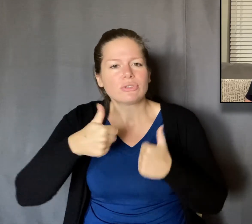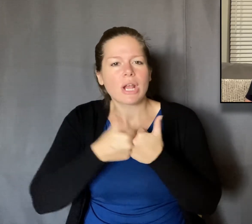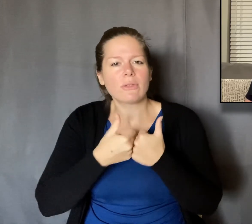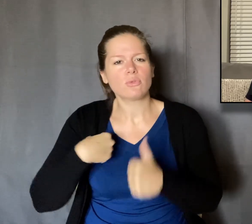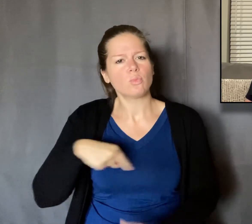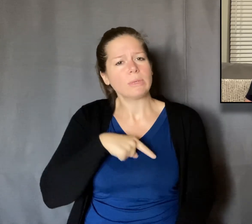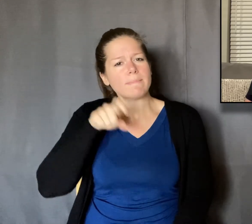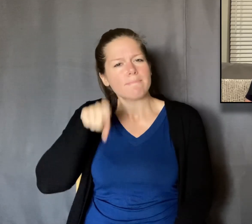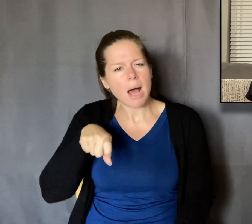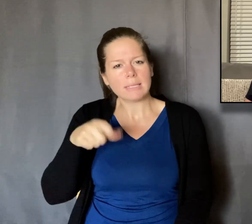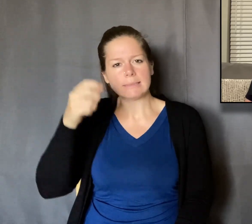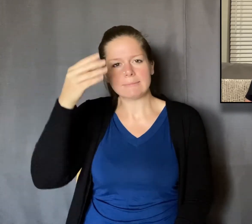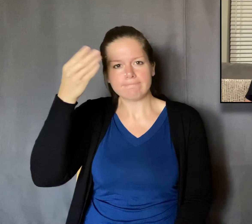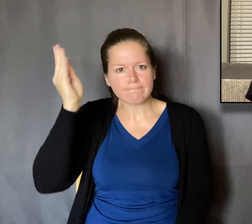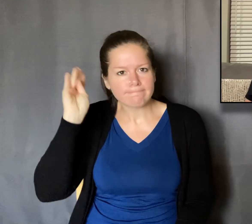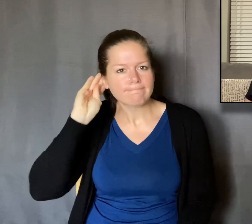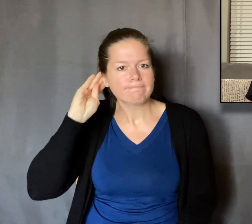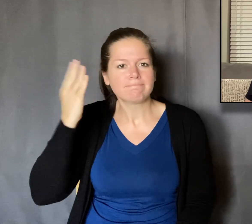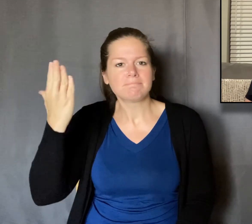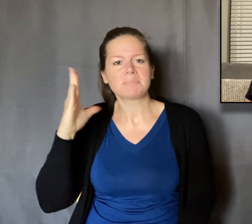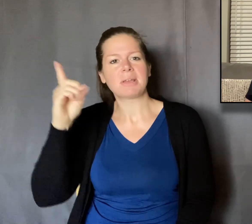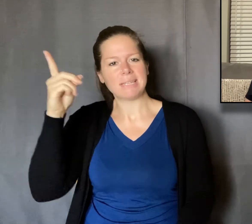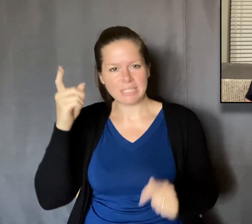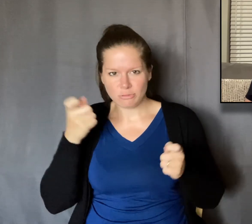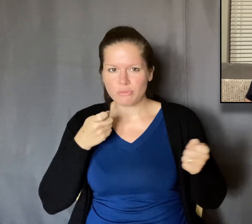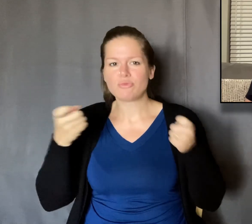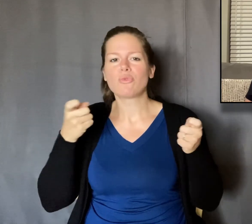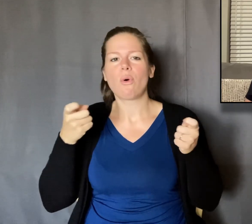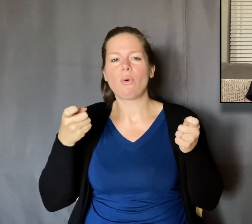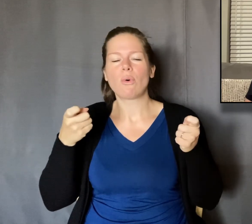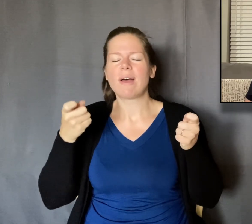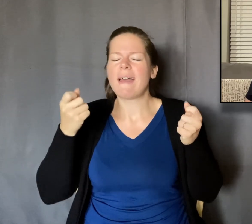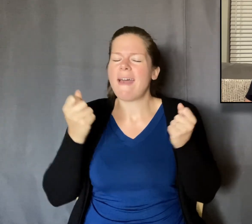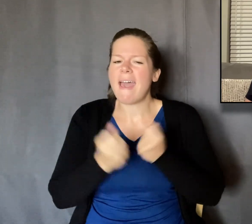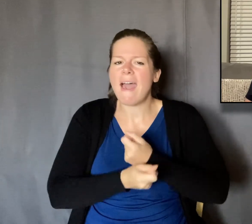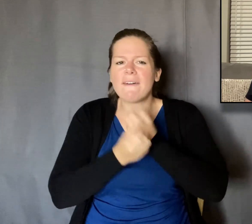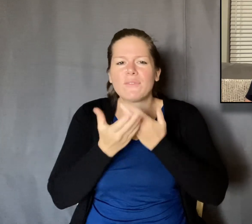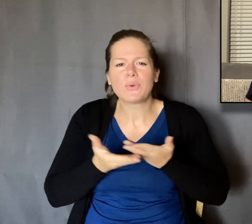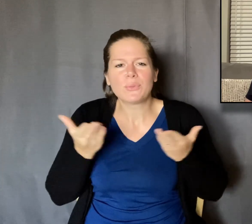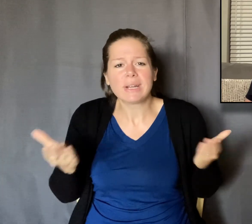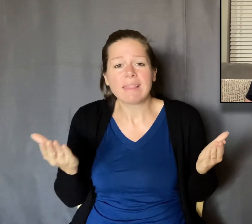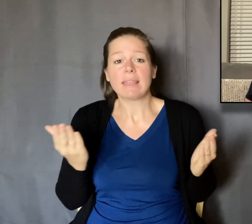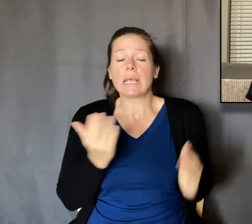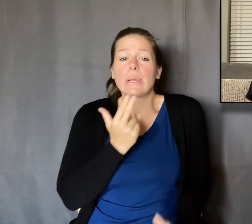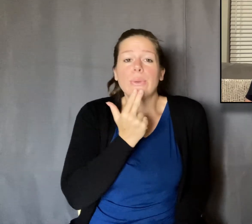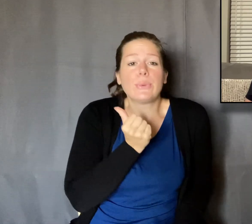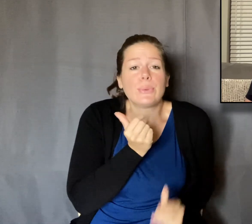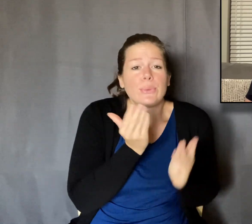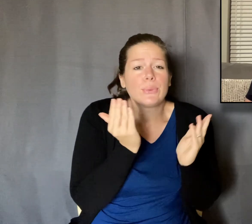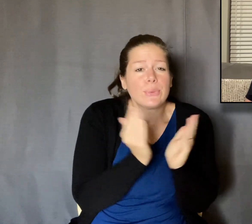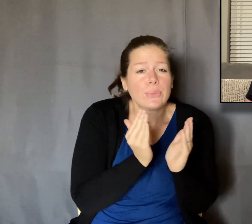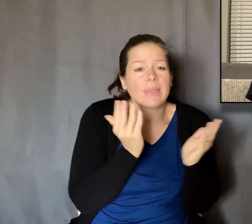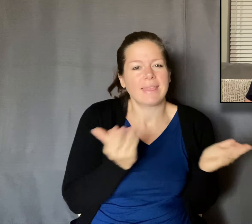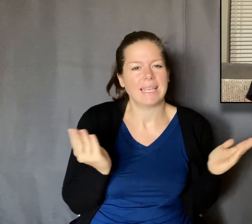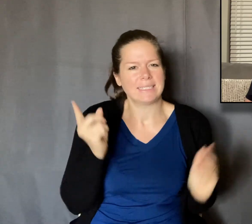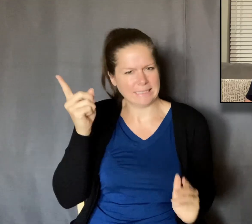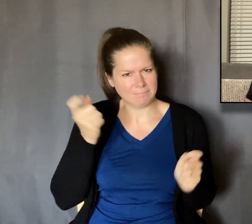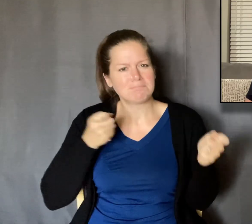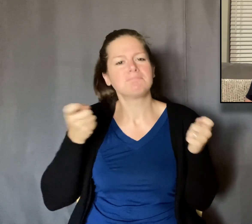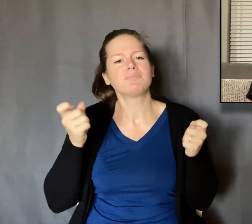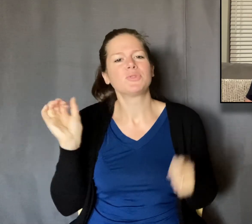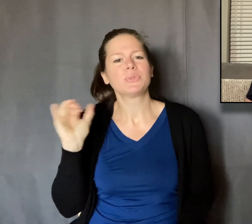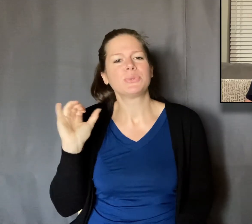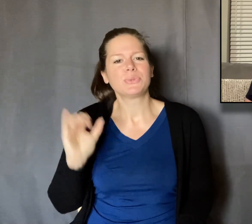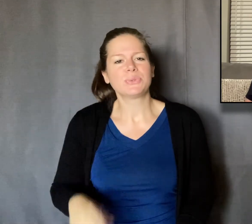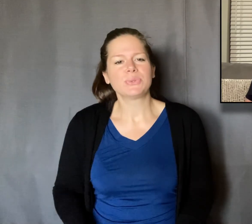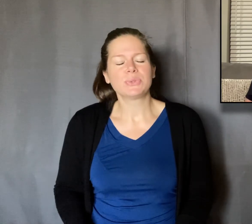in control. That there's not a molecule in this universe outside of his view or his control. And